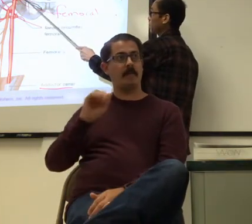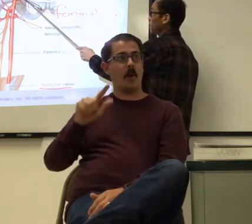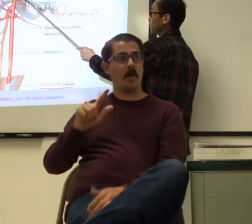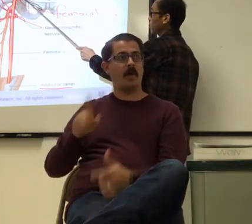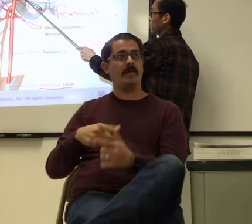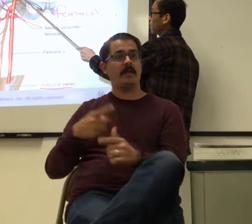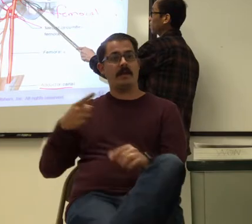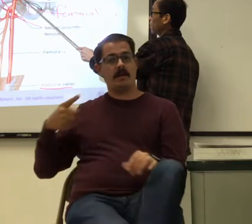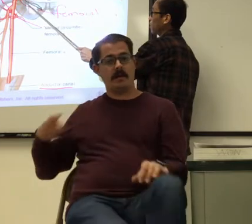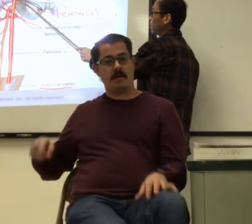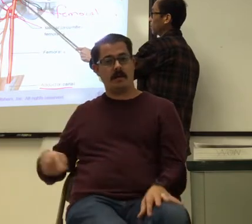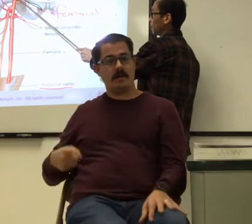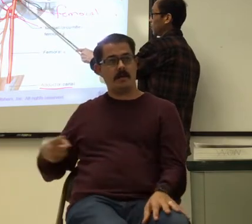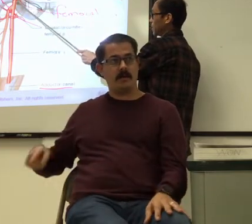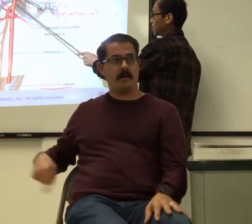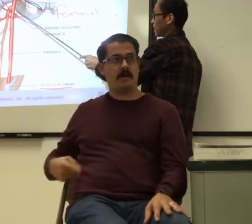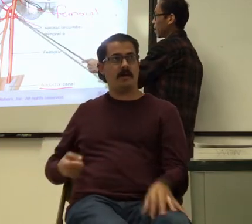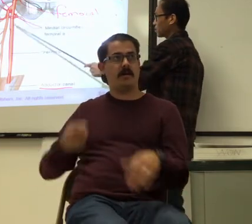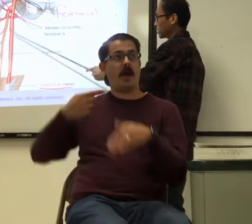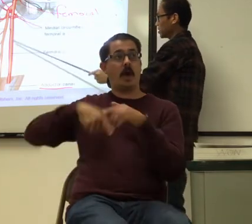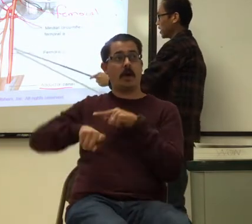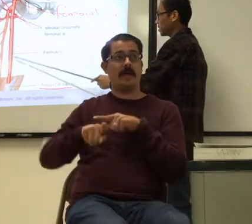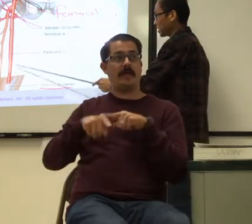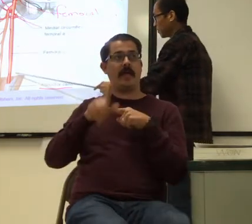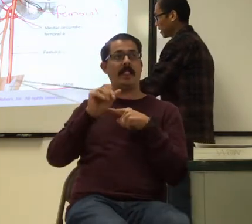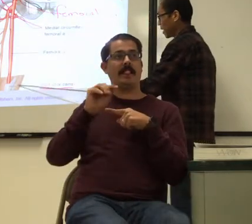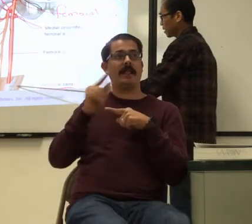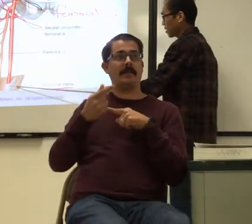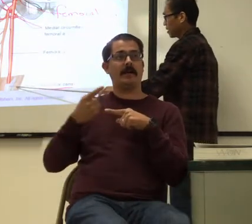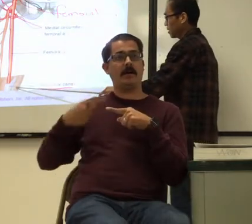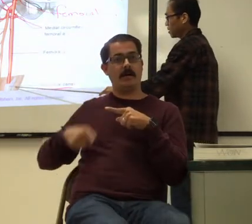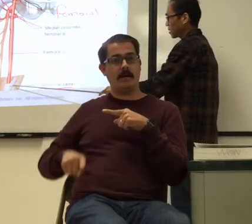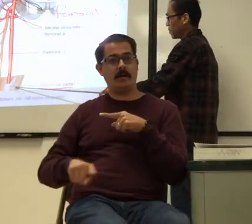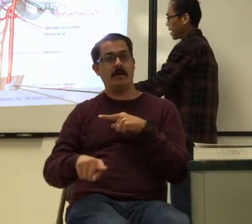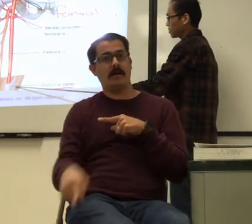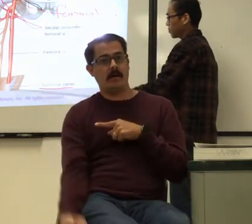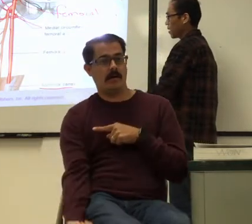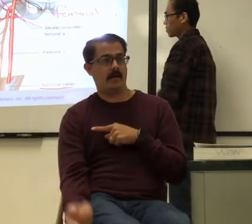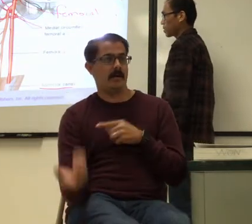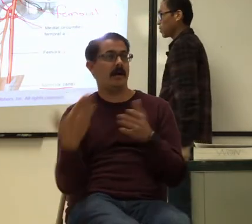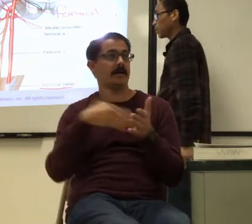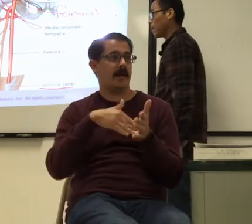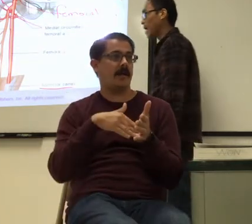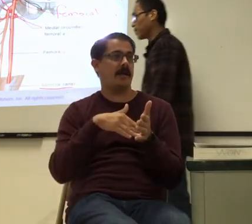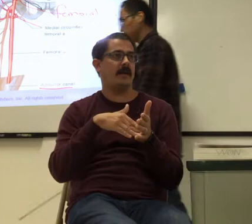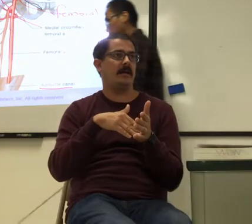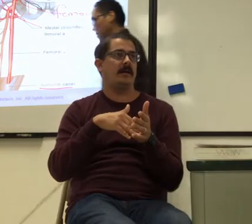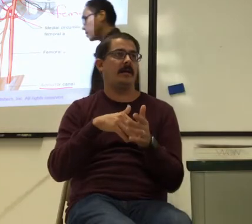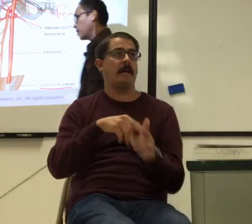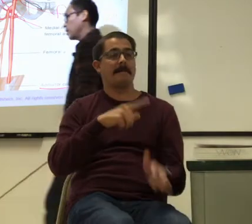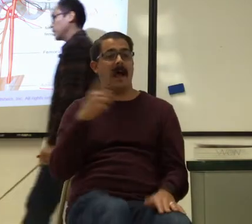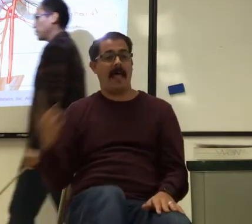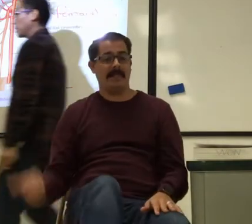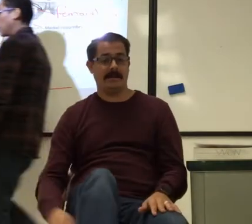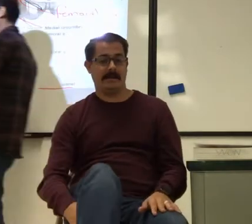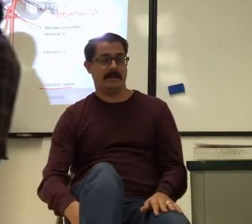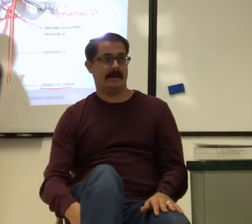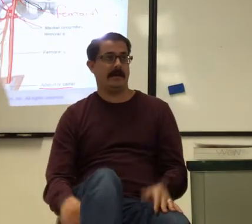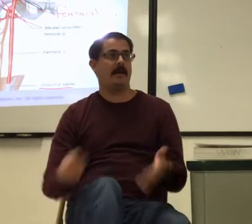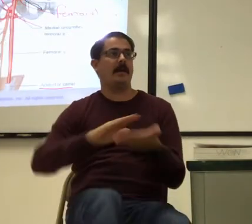passes underneath the inguinal ligament. Now it's going to change its name again. It's going to pass through there. It's going to go to the back of the knee.